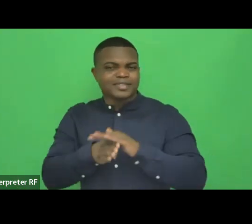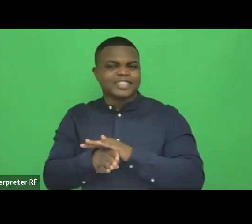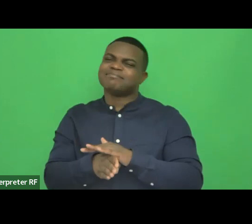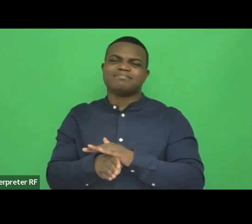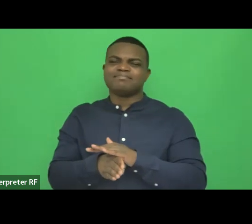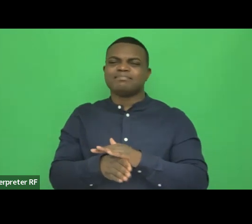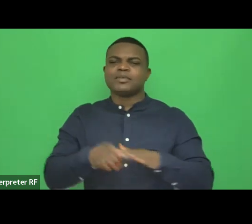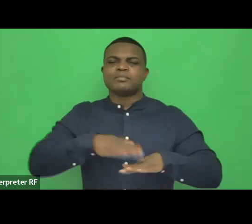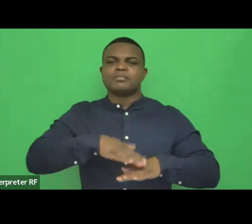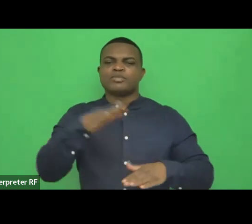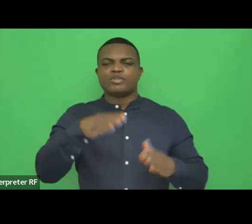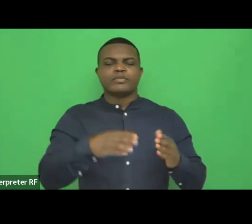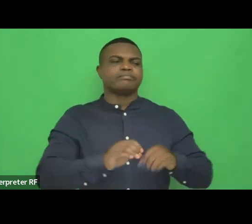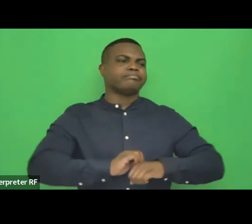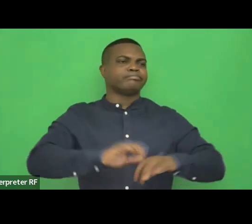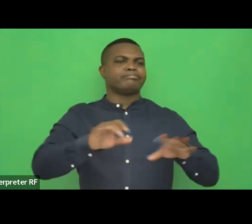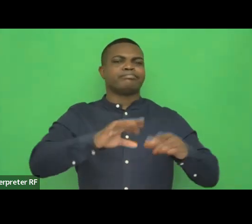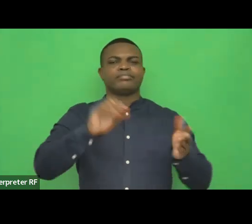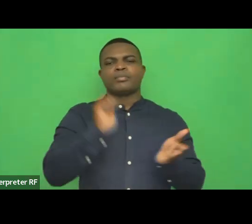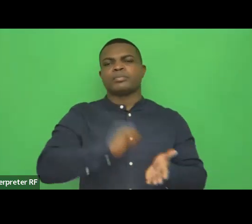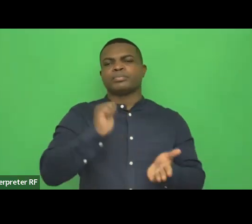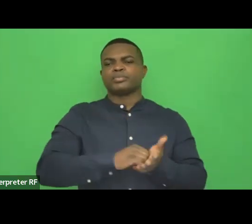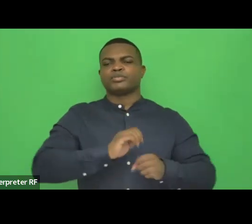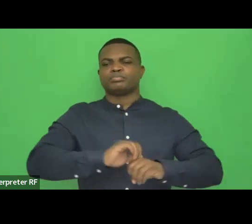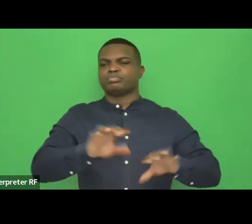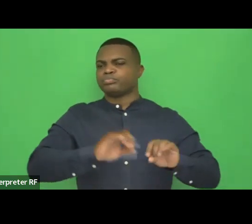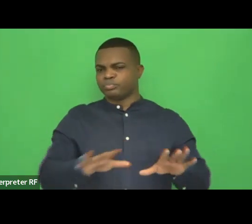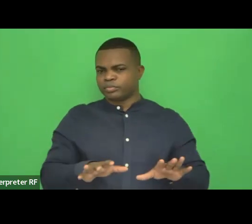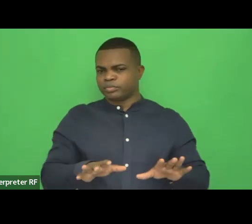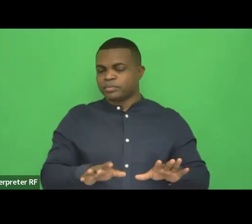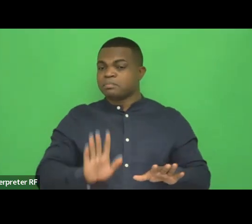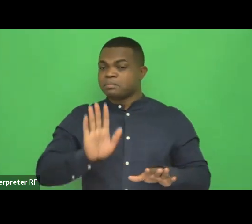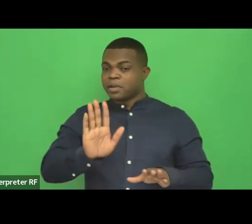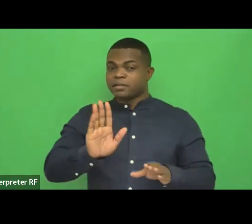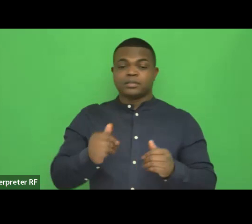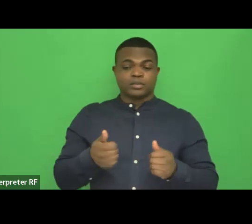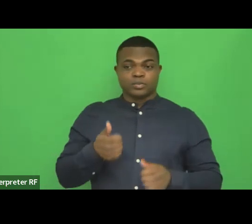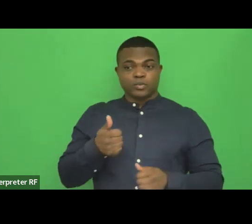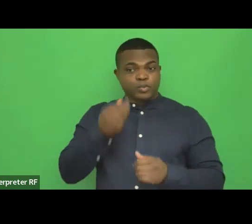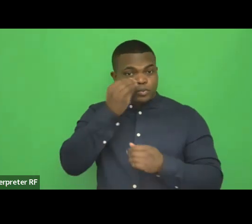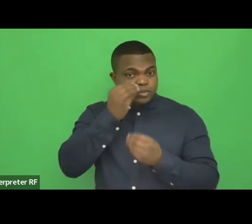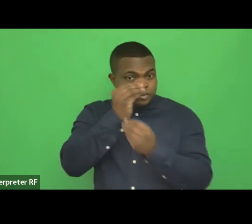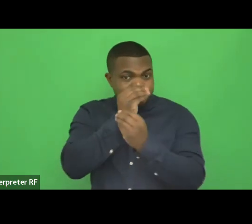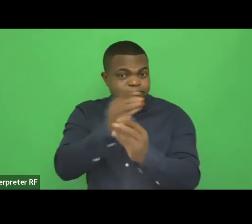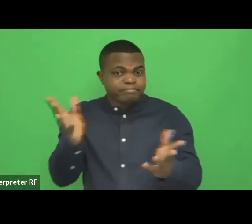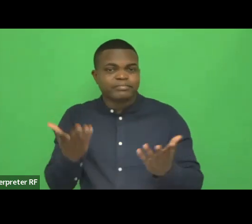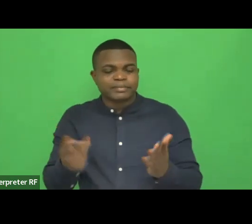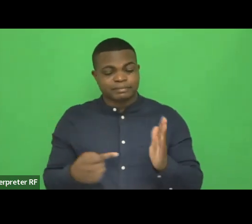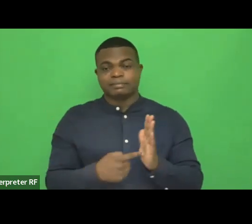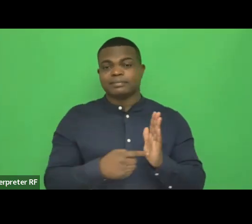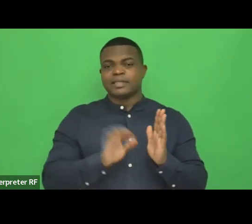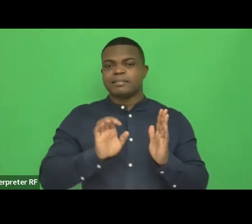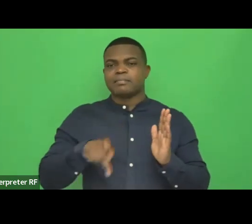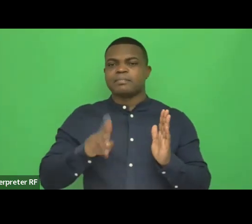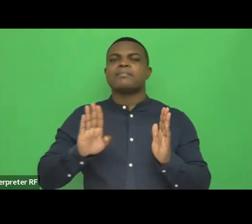is data about products and other things. And a couple of examples are that an